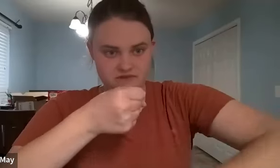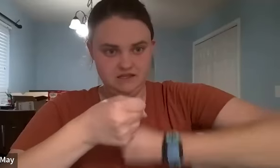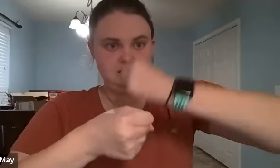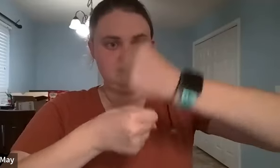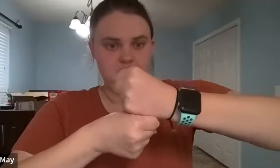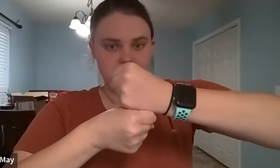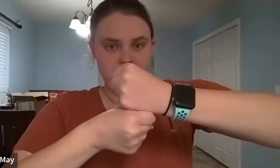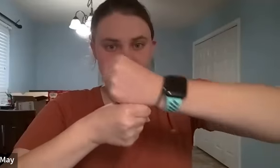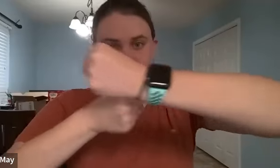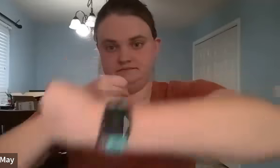Year.